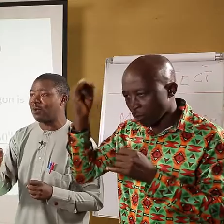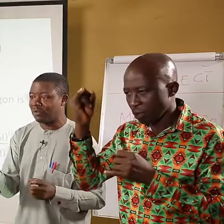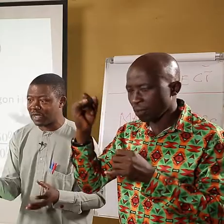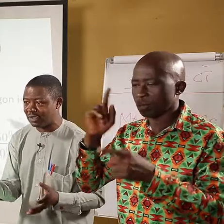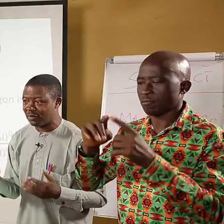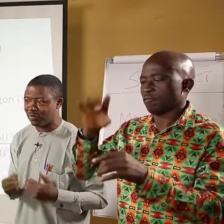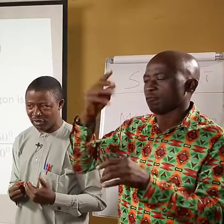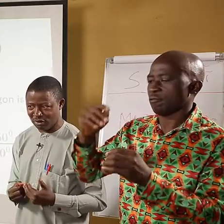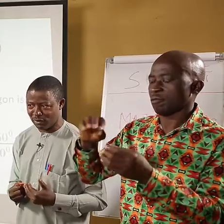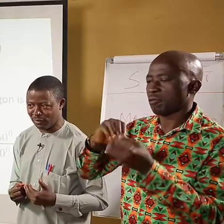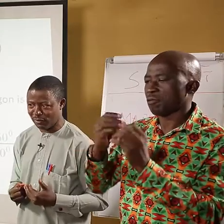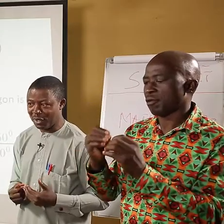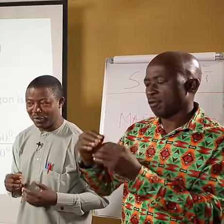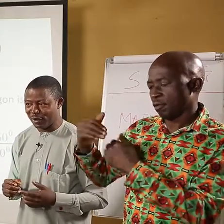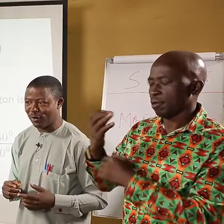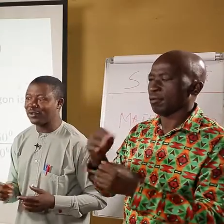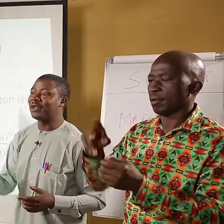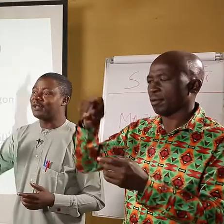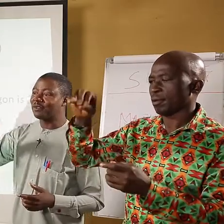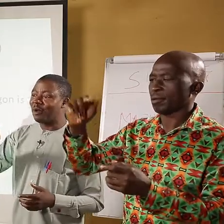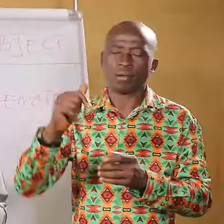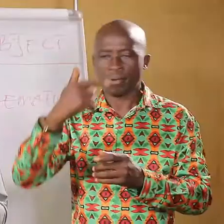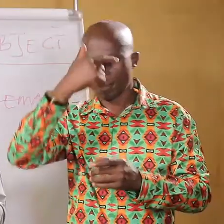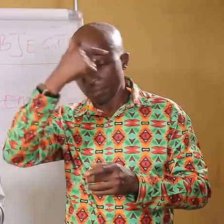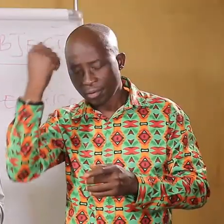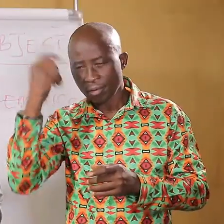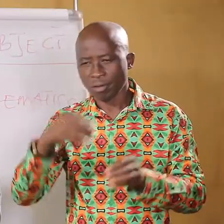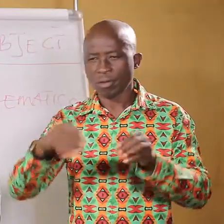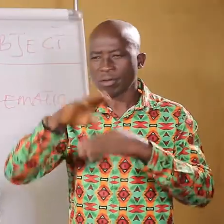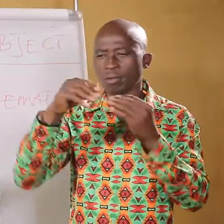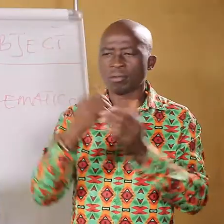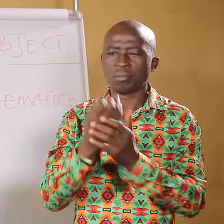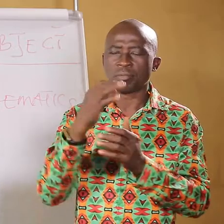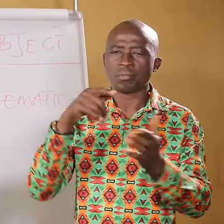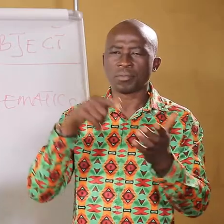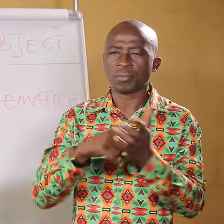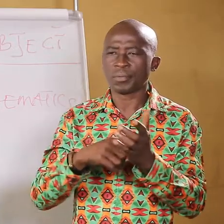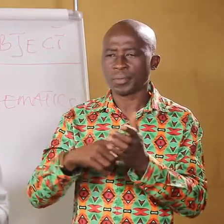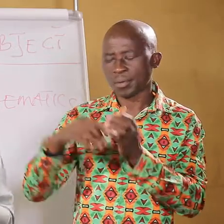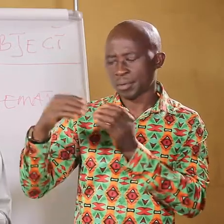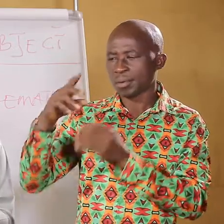the number of sides of the polygon, because the sum of the exterior angles of any polygon gives you